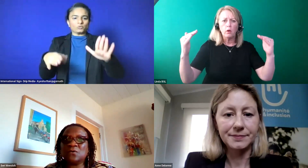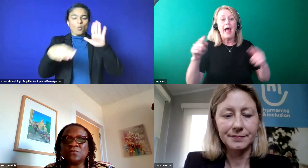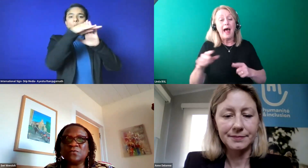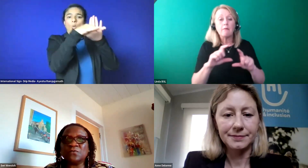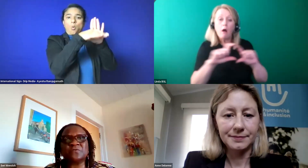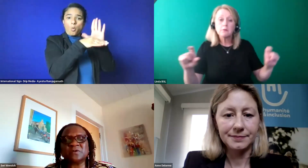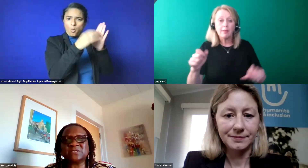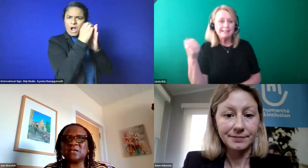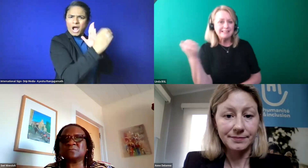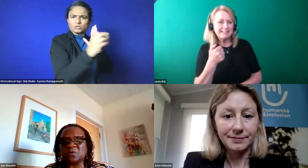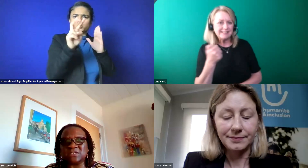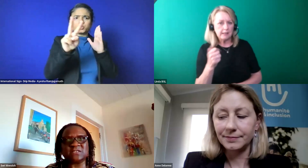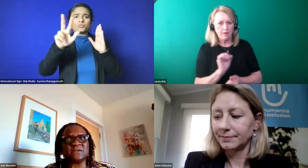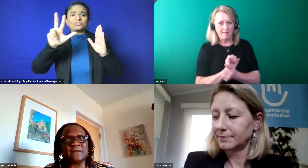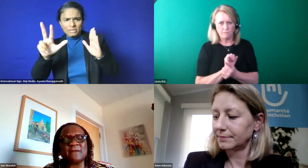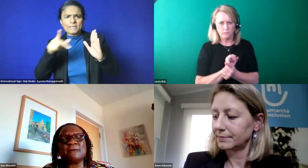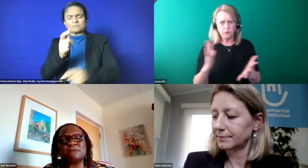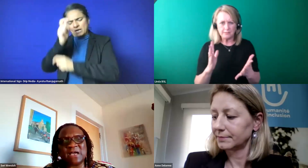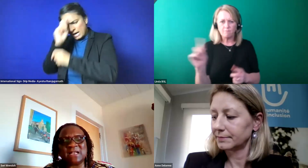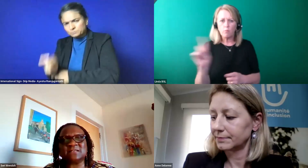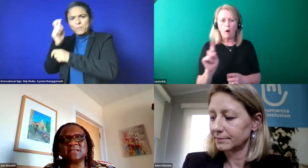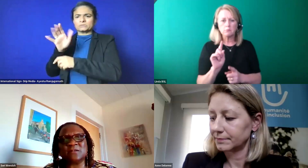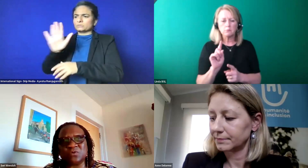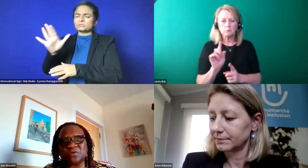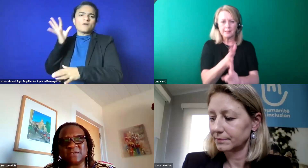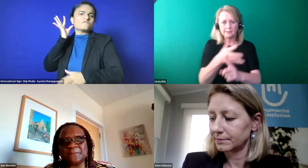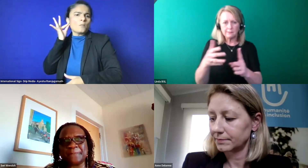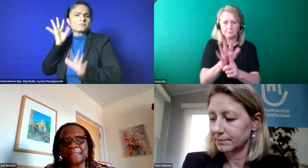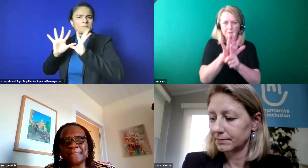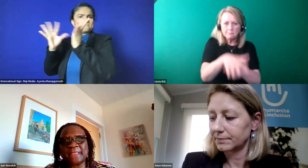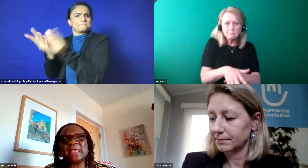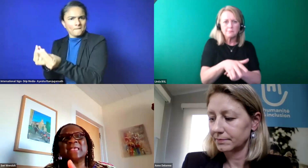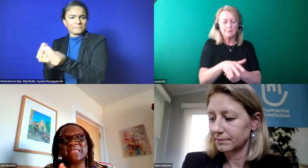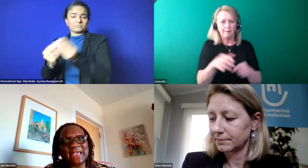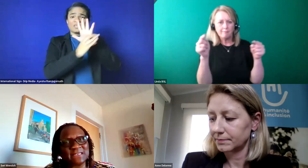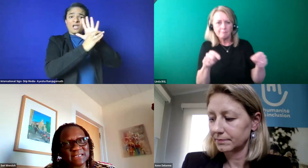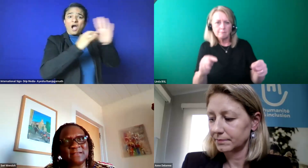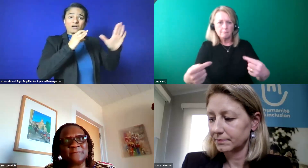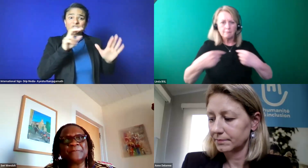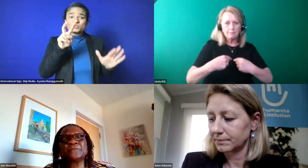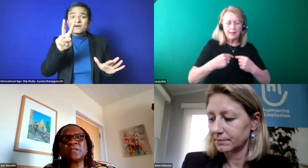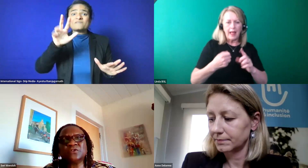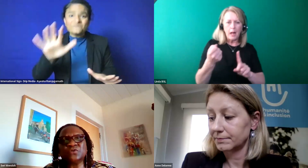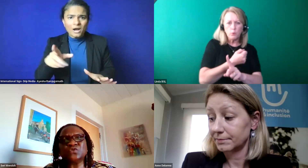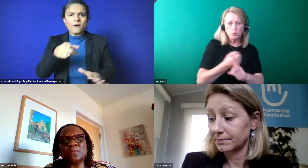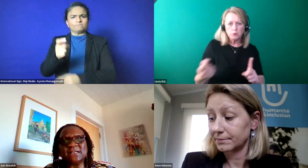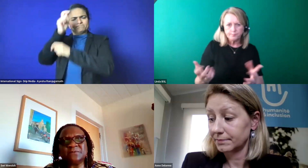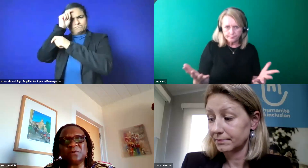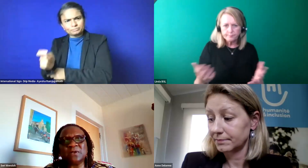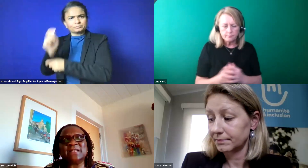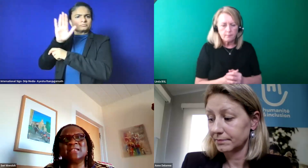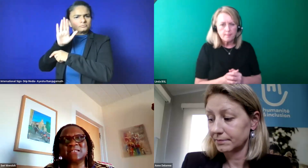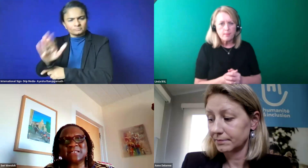16, freedom from exploitation, violence, and abuse. Yet, due